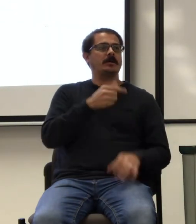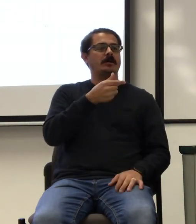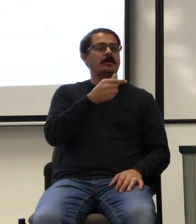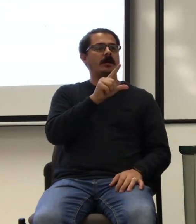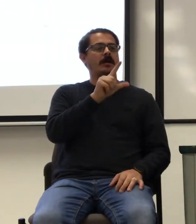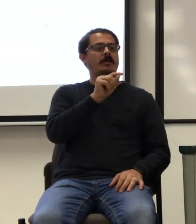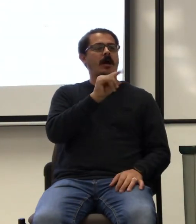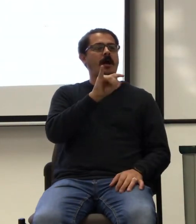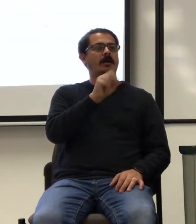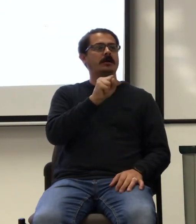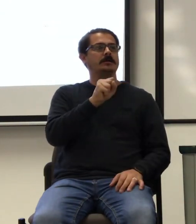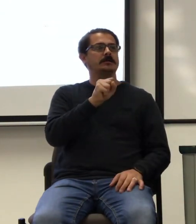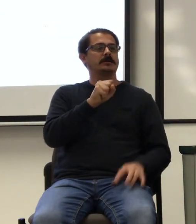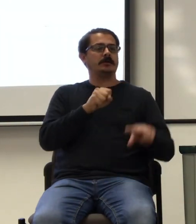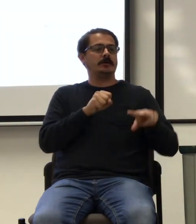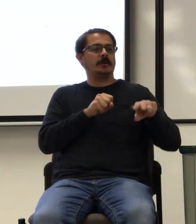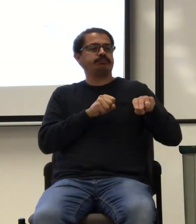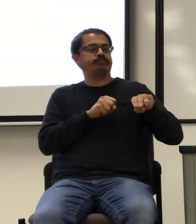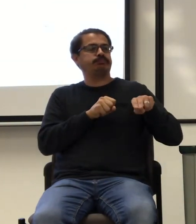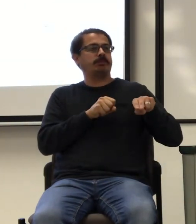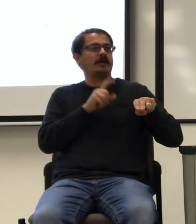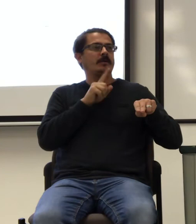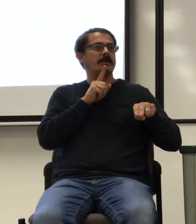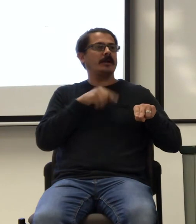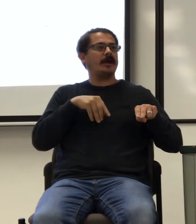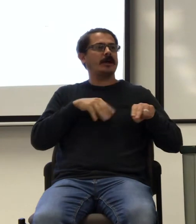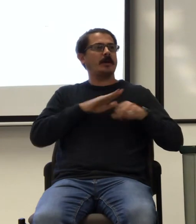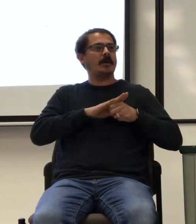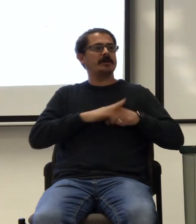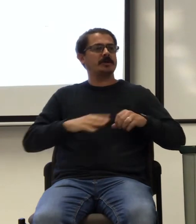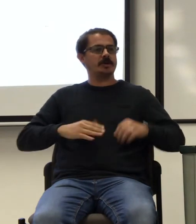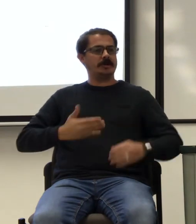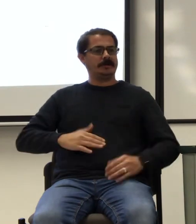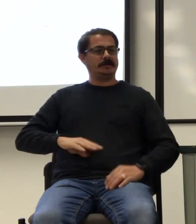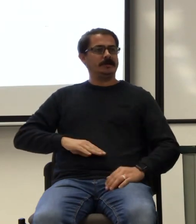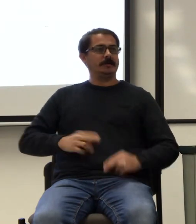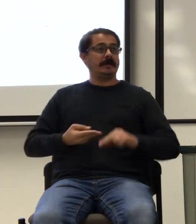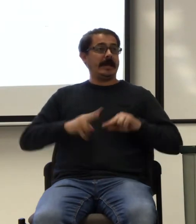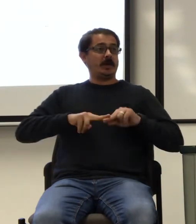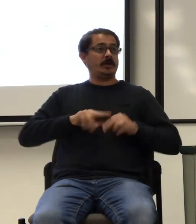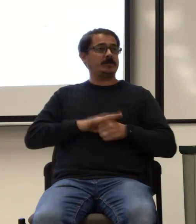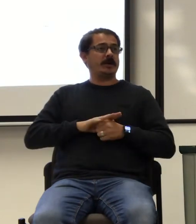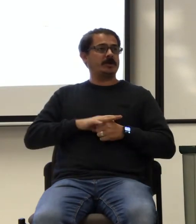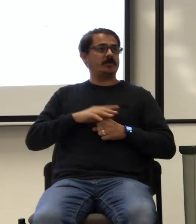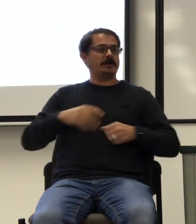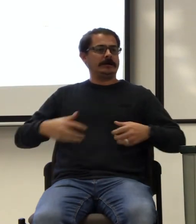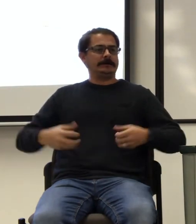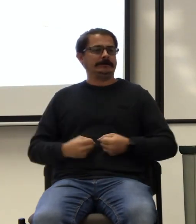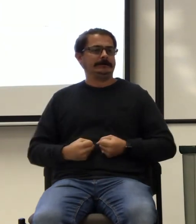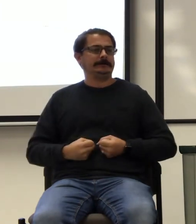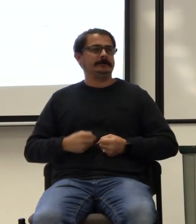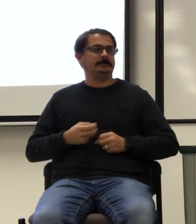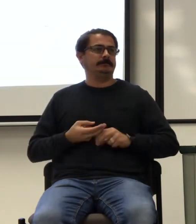like it causes an intra-abdominal pressure to increase, especially when you contract the ab muscles. That'll help